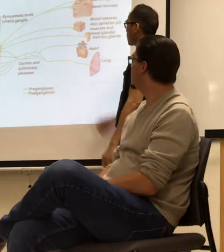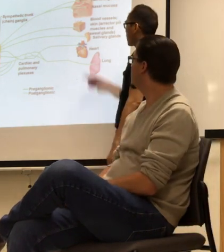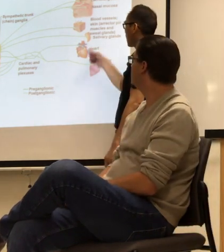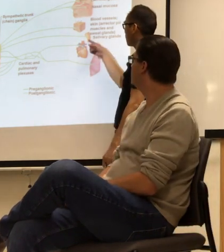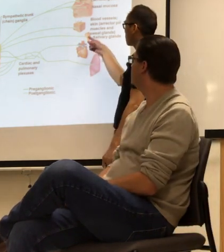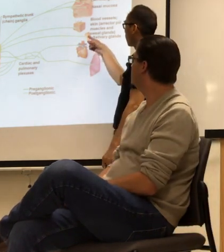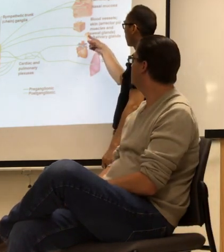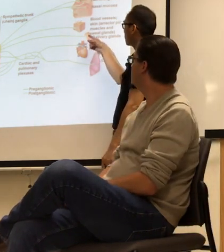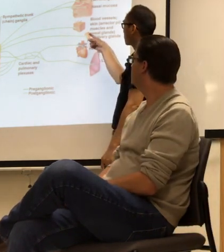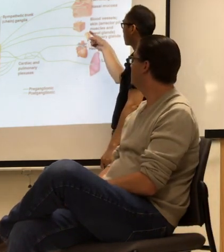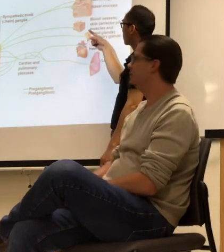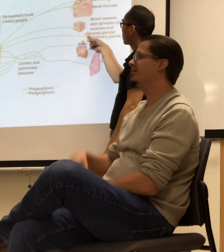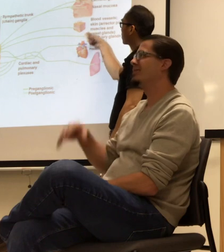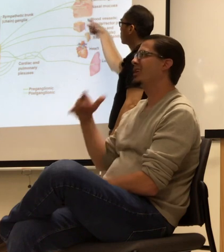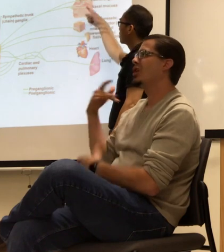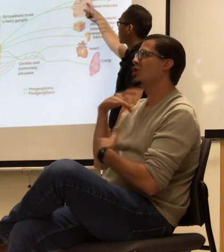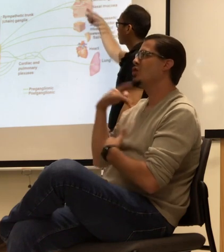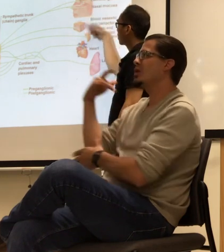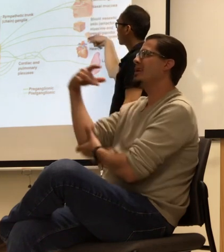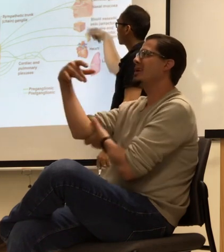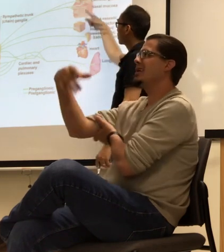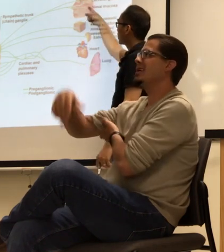They're usually inhibitory to